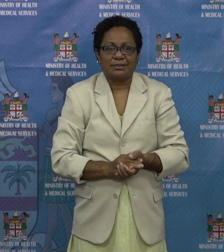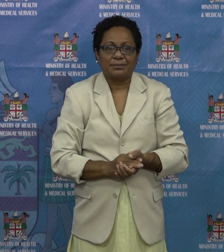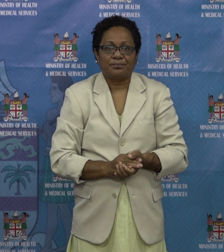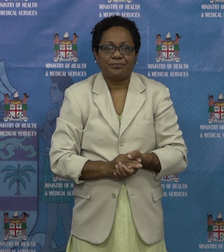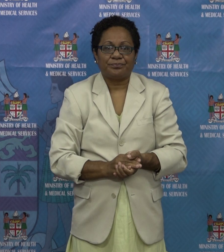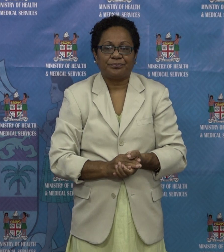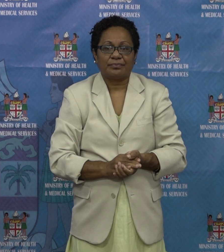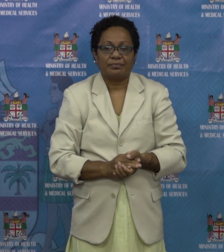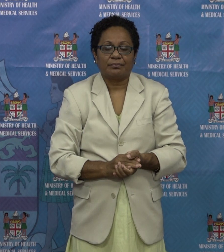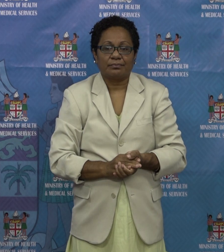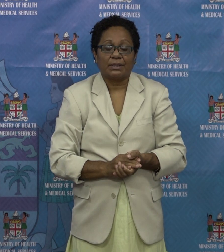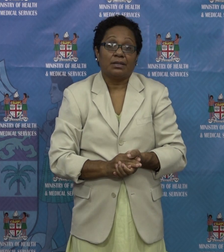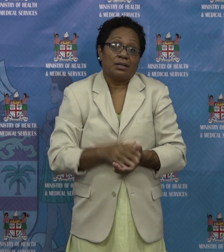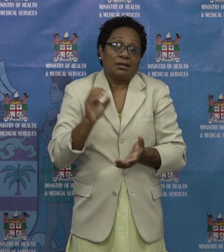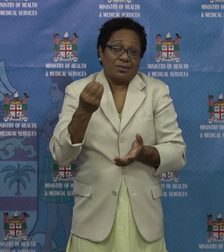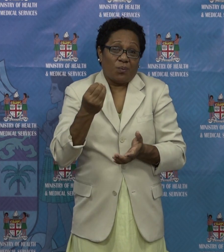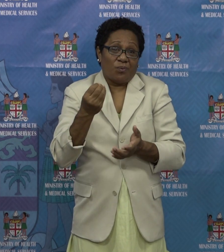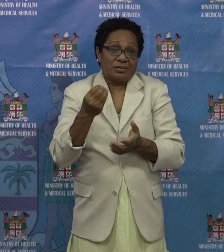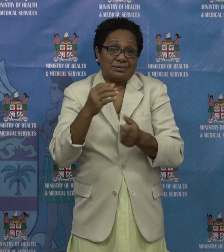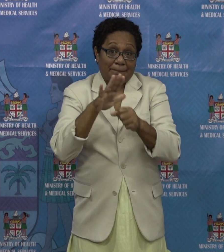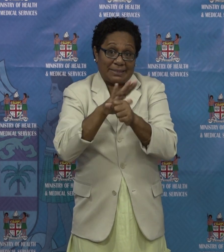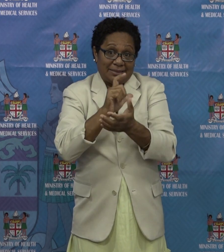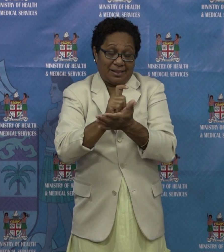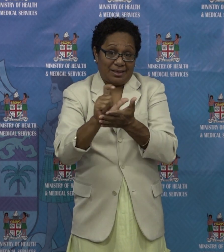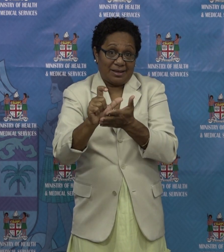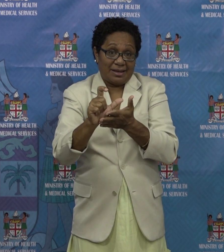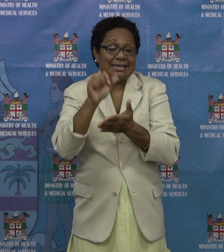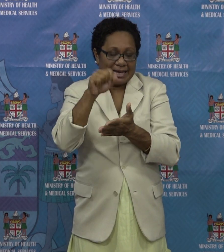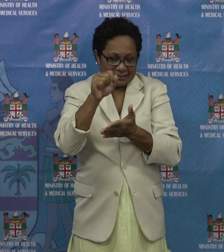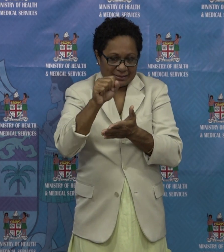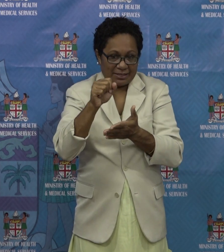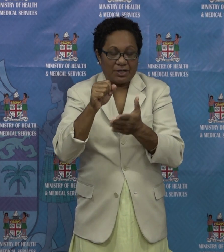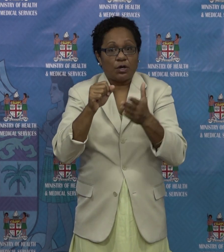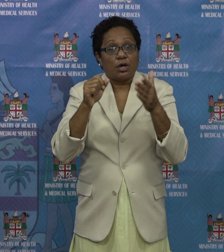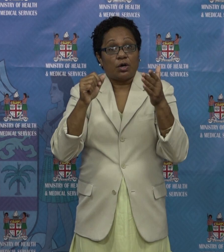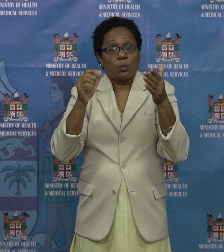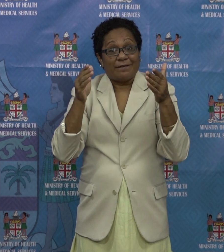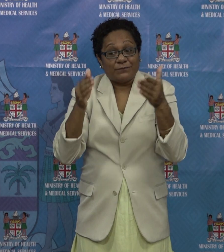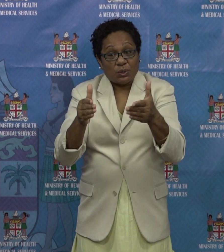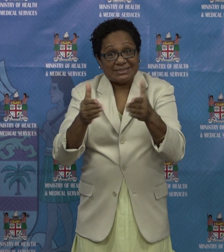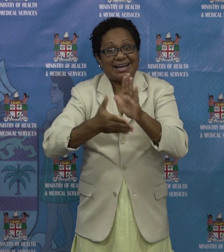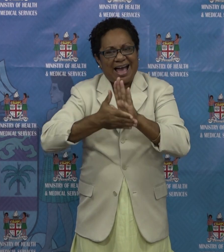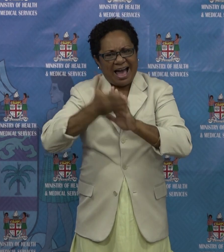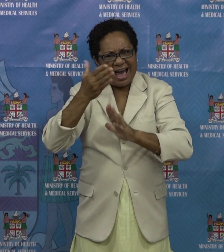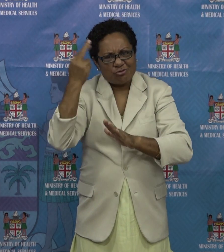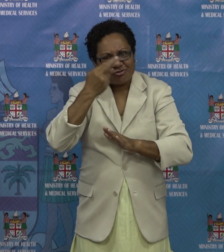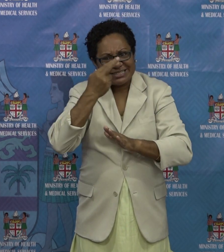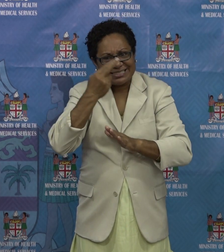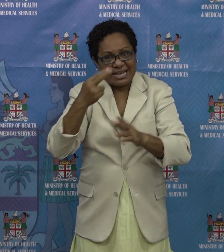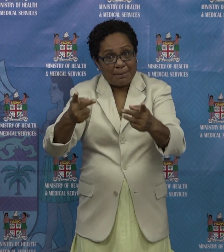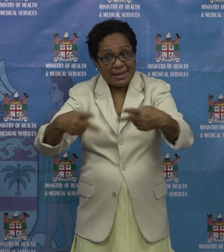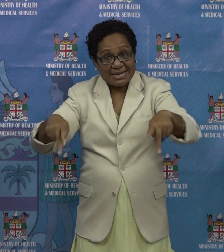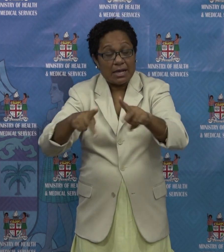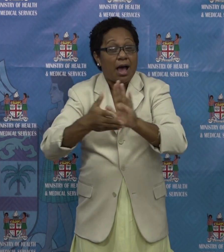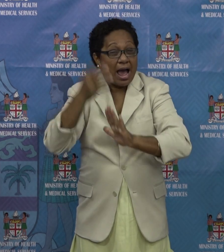So I guess just to clarify, we are focusing on what we call high-risk areas, but the high risk is